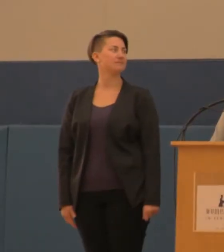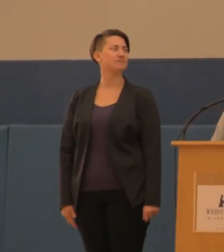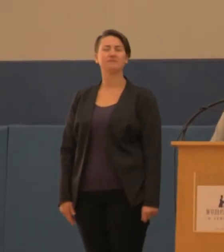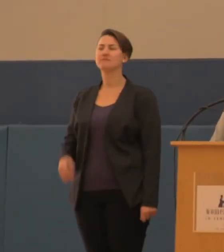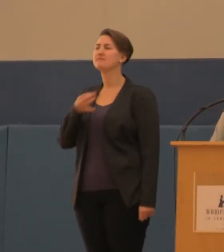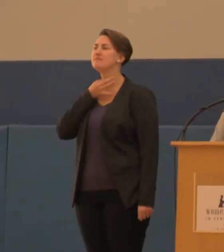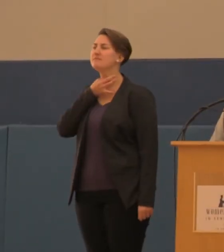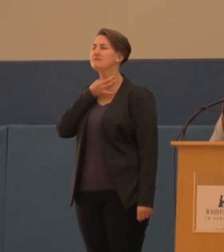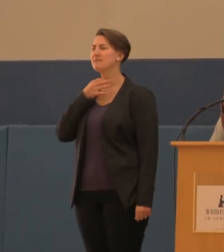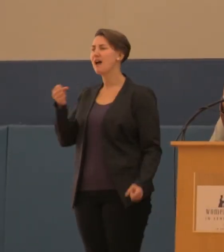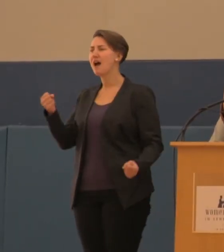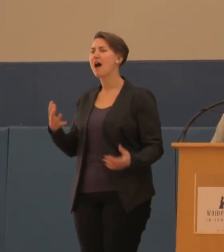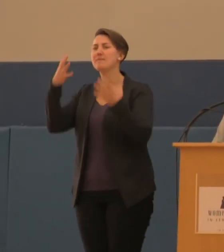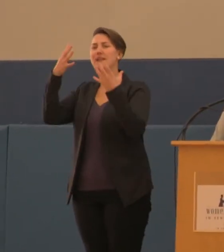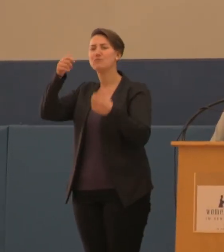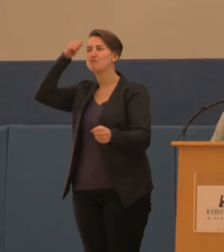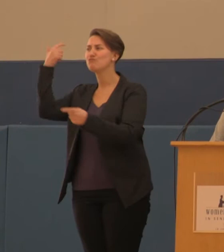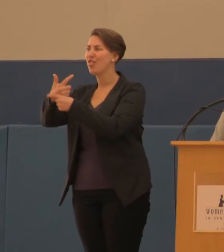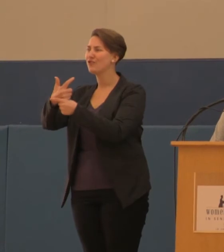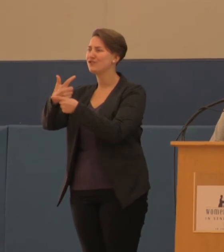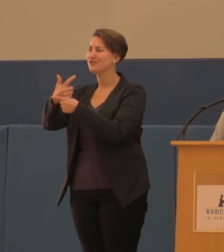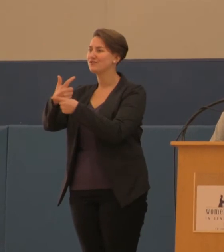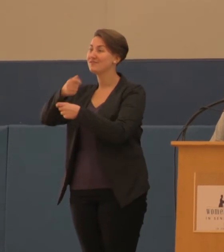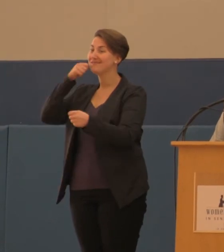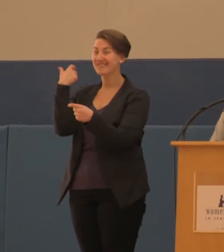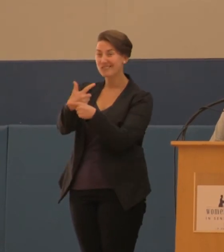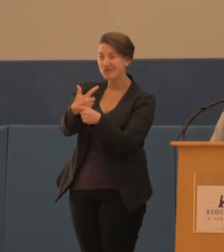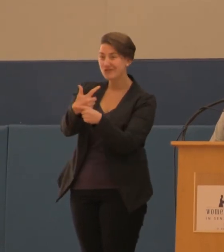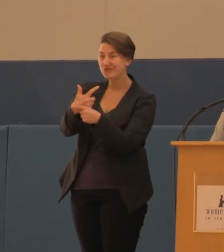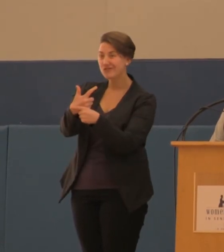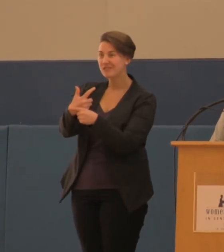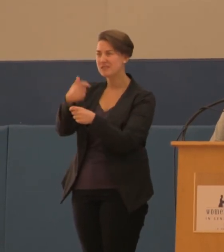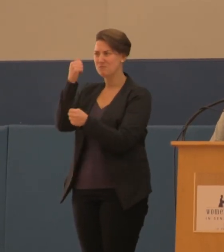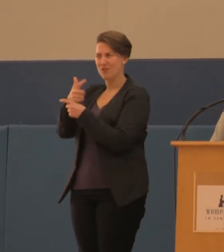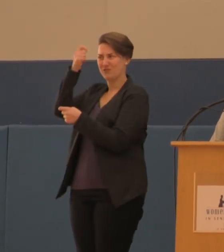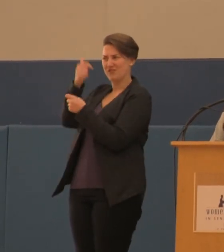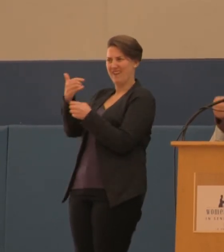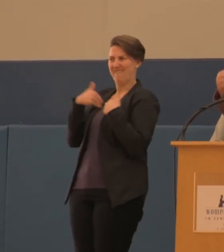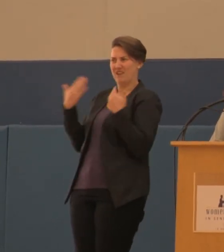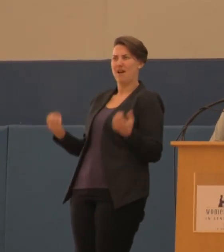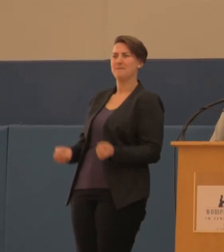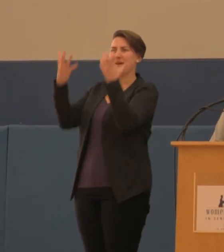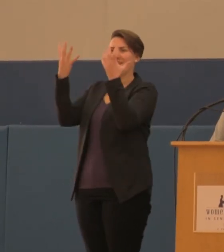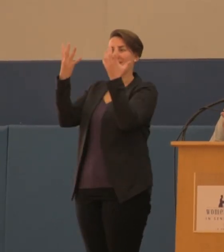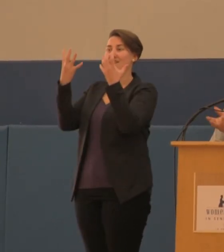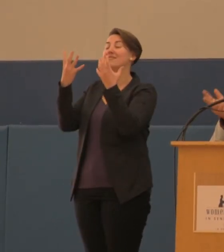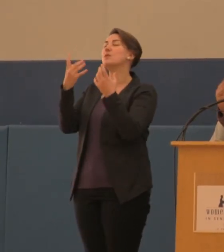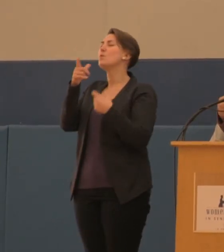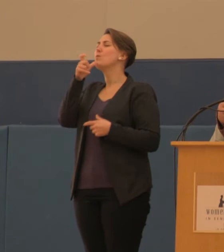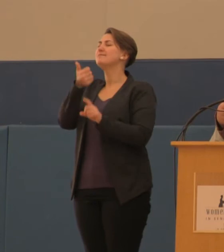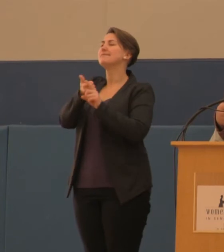How many brothers, sisters, and siblings do I have in the